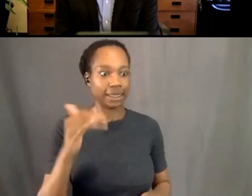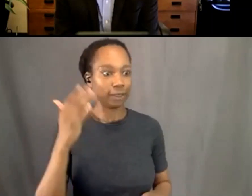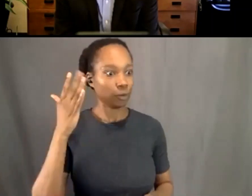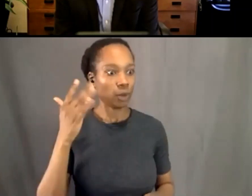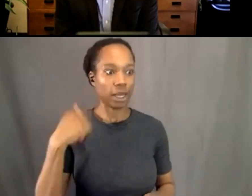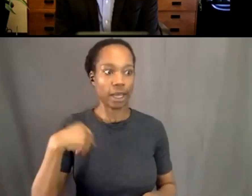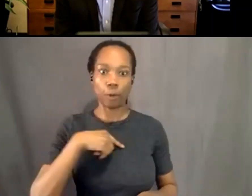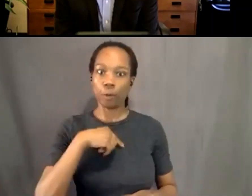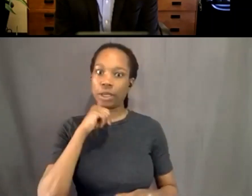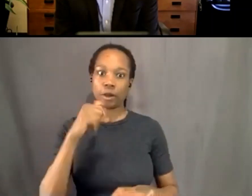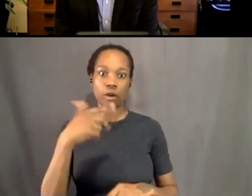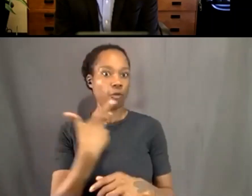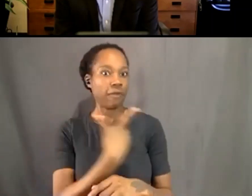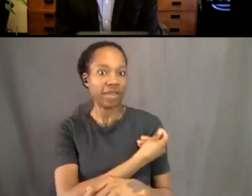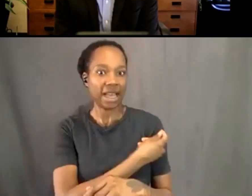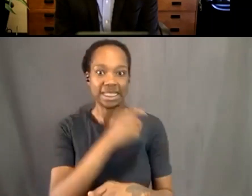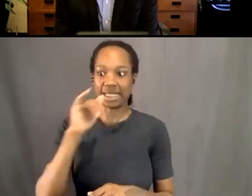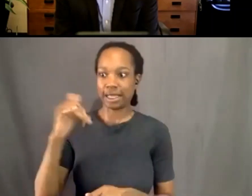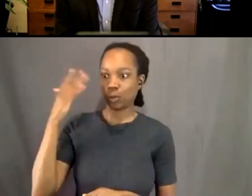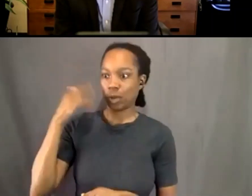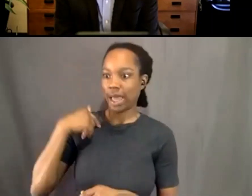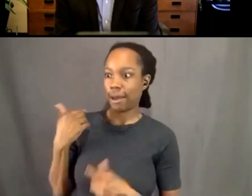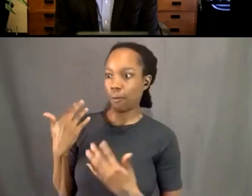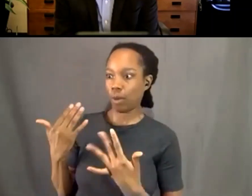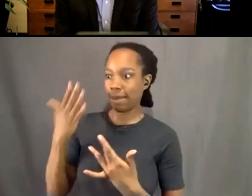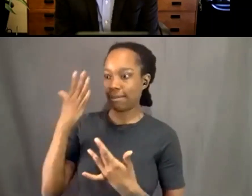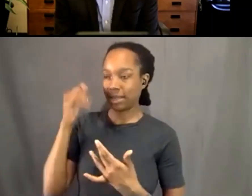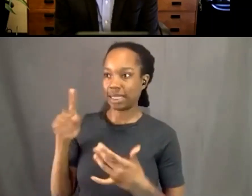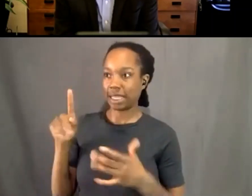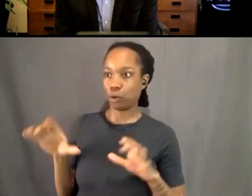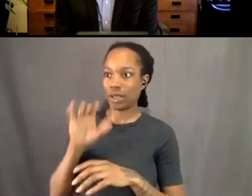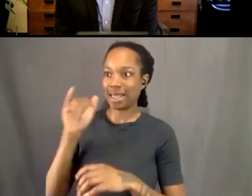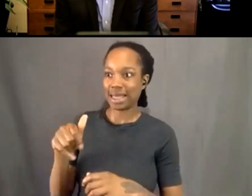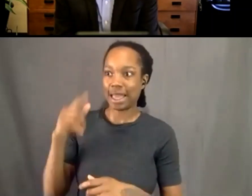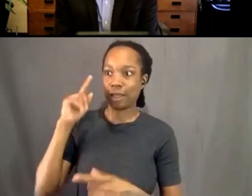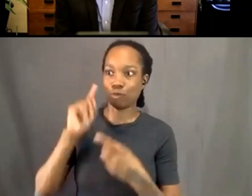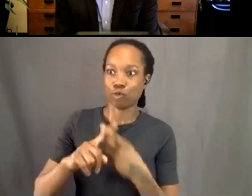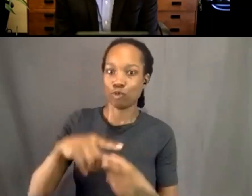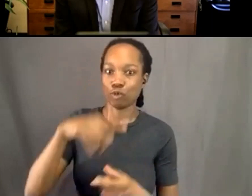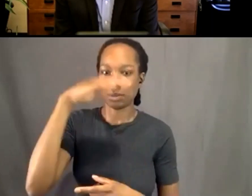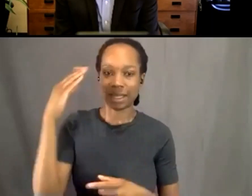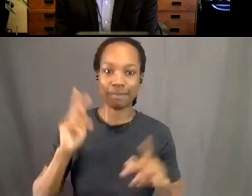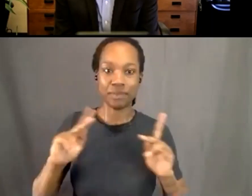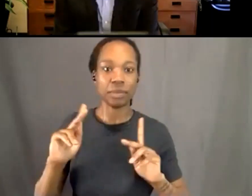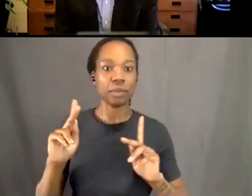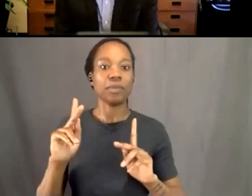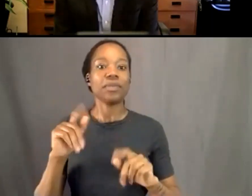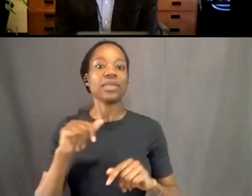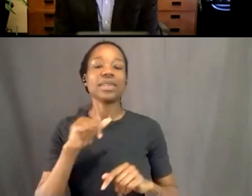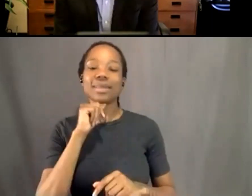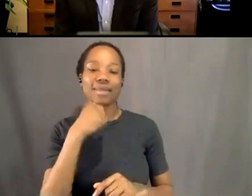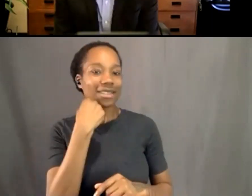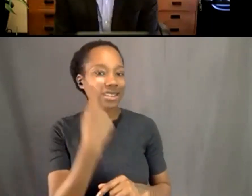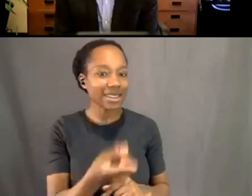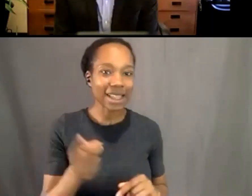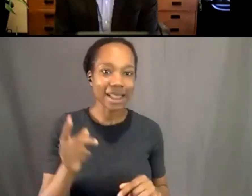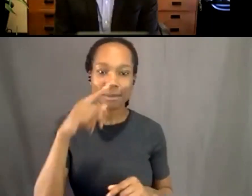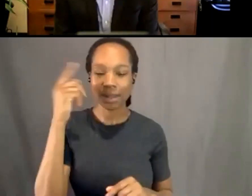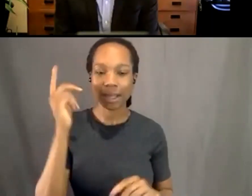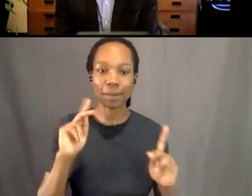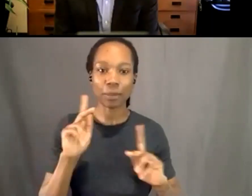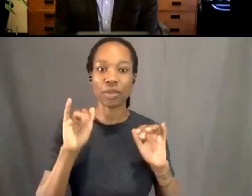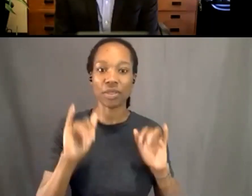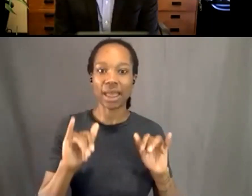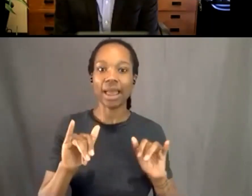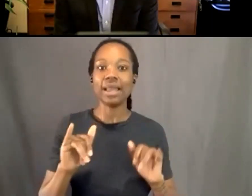it. That's why I'm waiting, because they're doing that to Black people. They are not telling Black people that. They're, because they're hearing it from